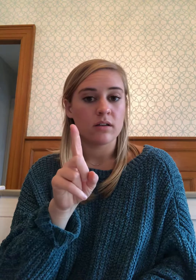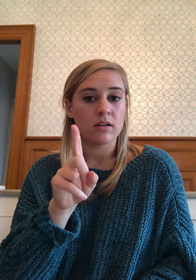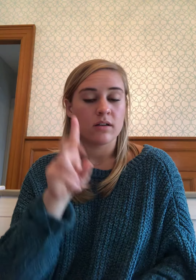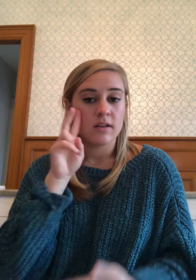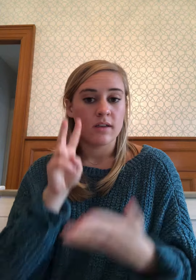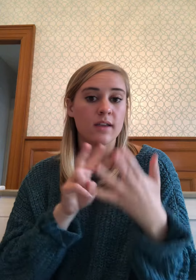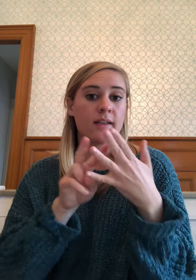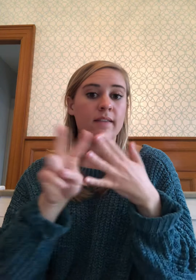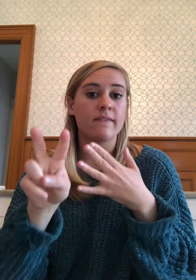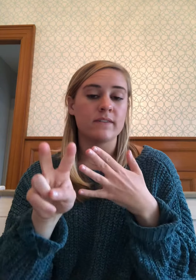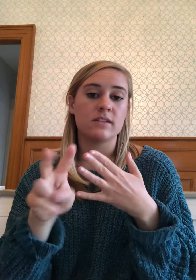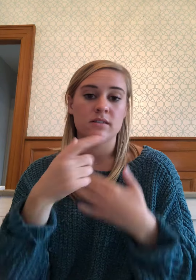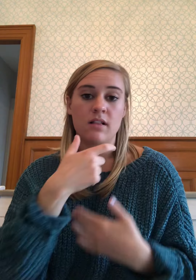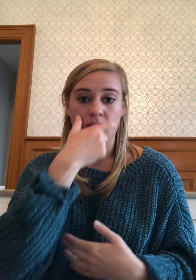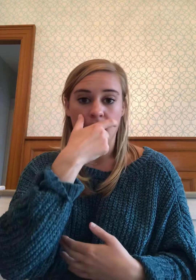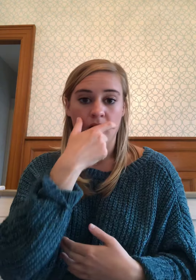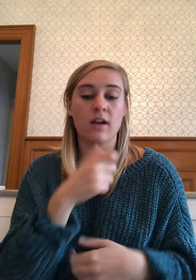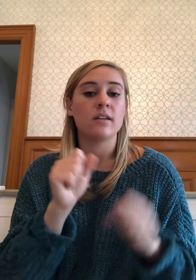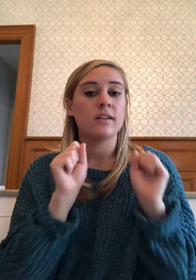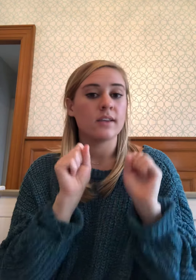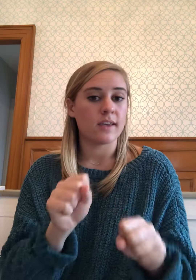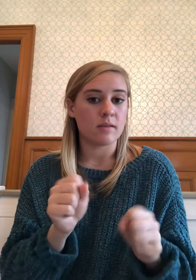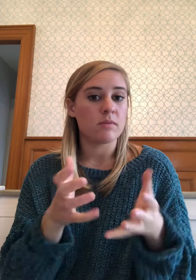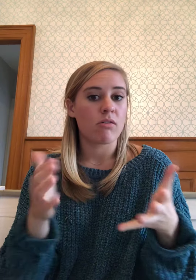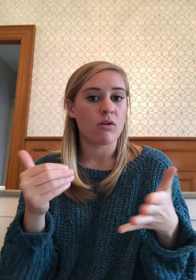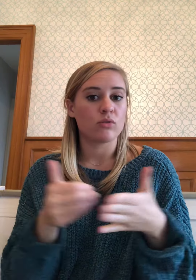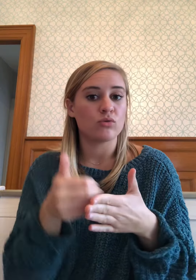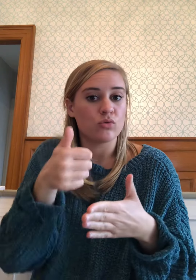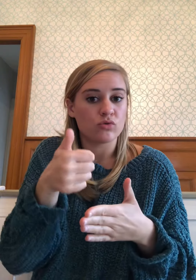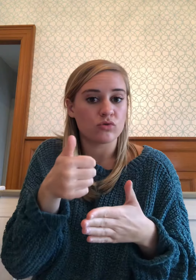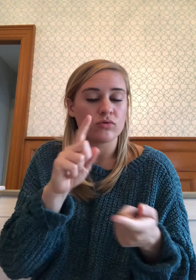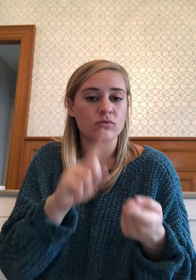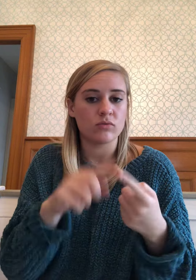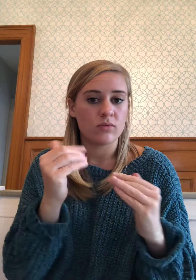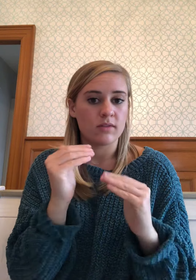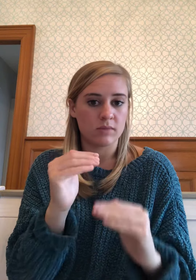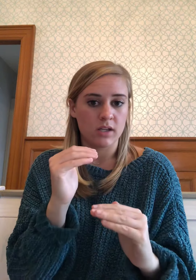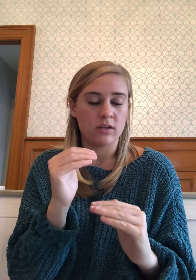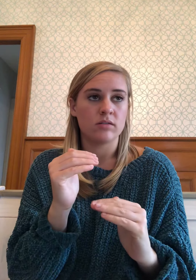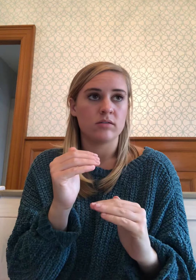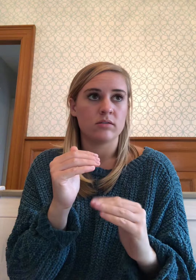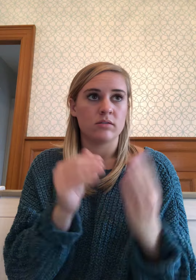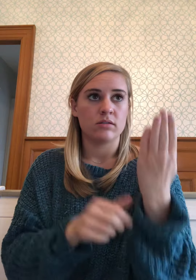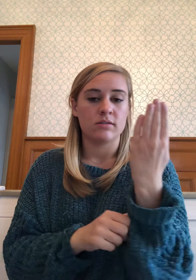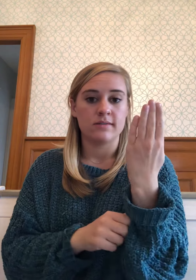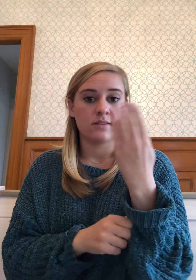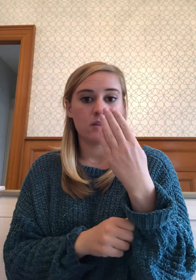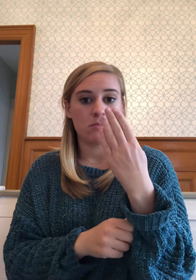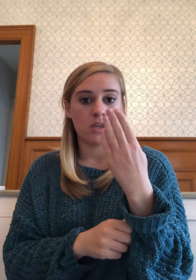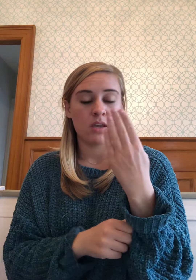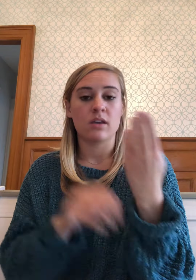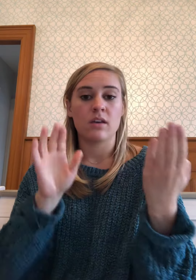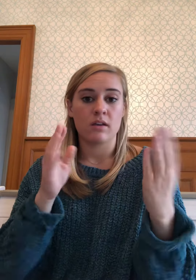type appliances can come a lot closer to limiting tipping than a Holly type